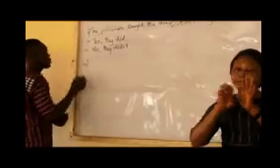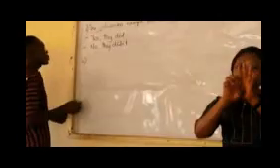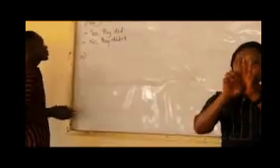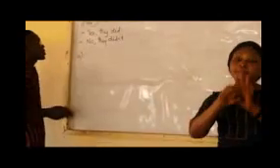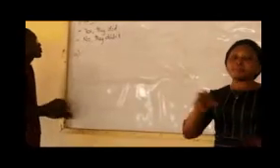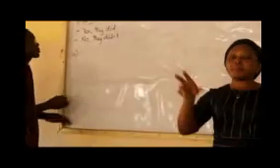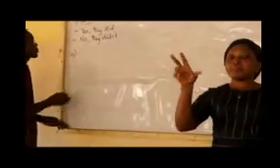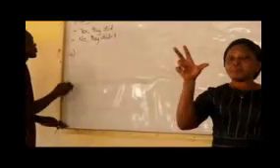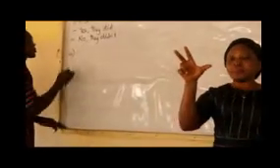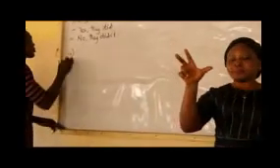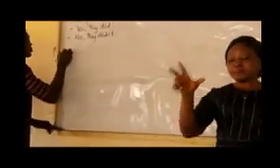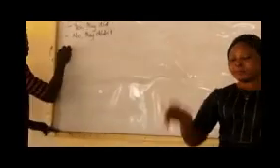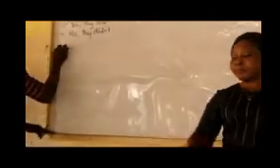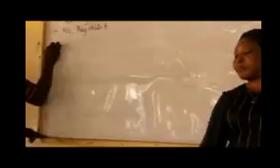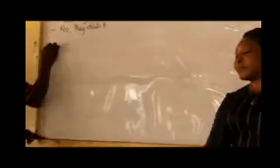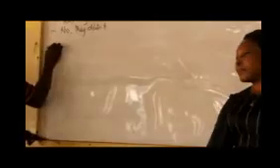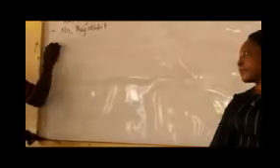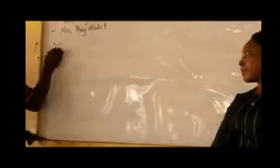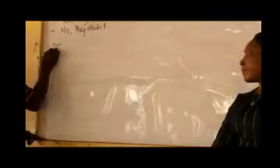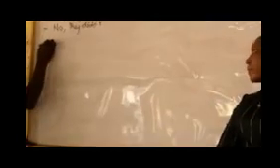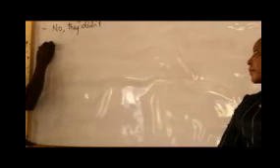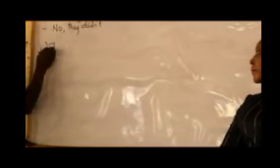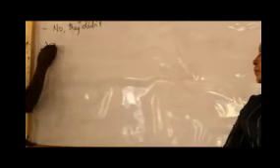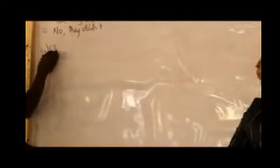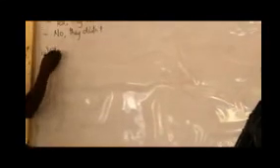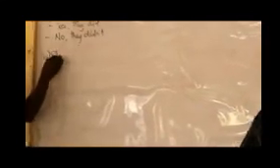more examples.